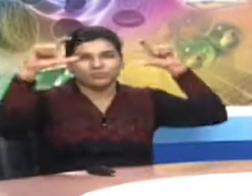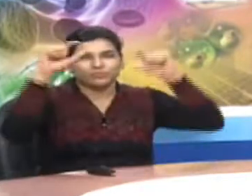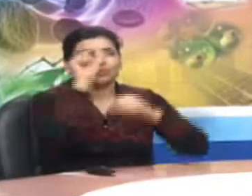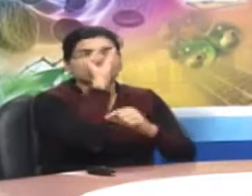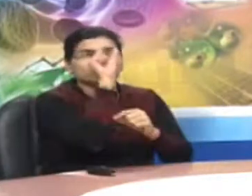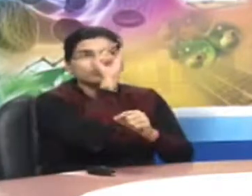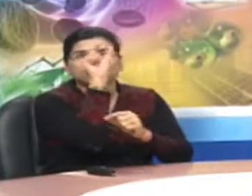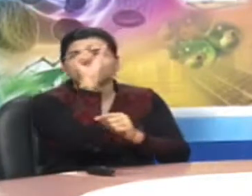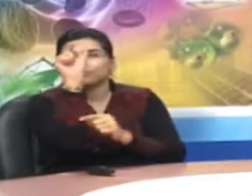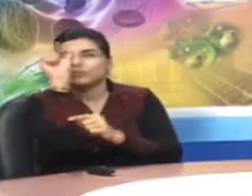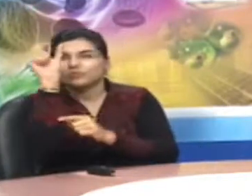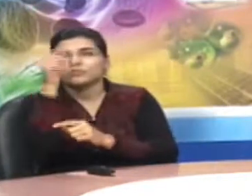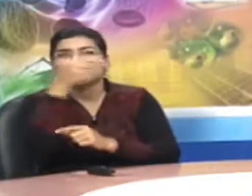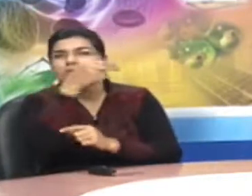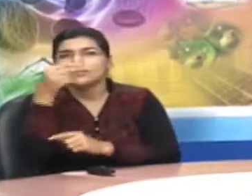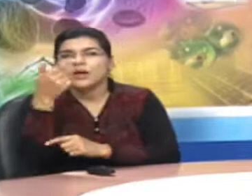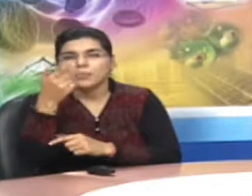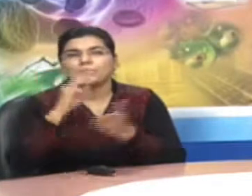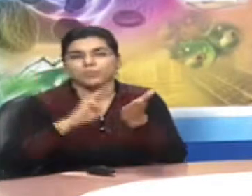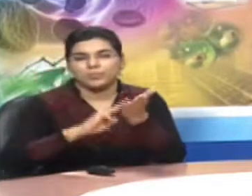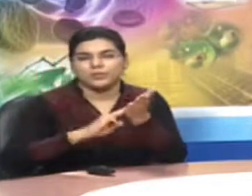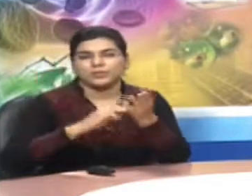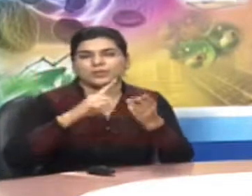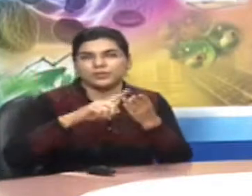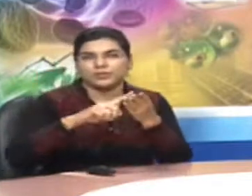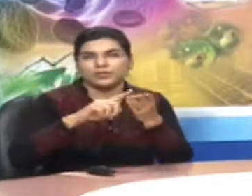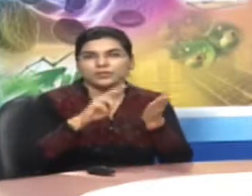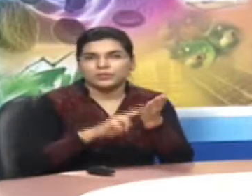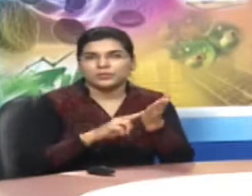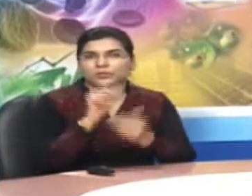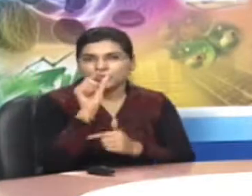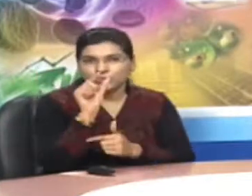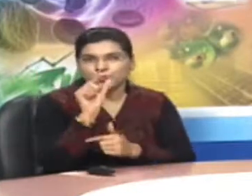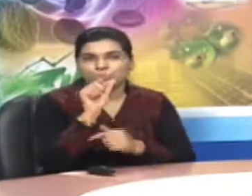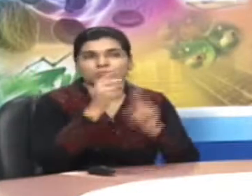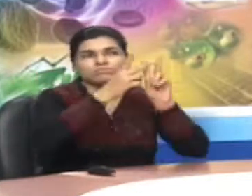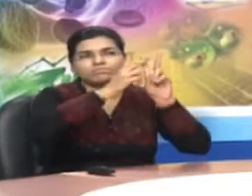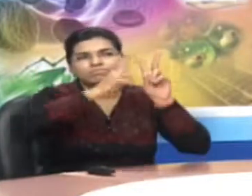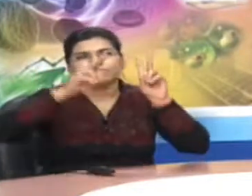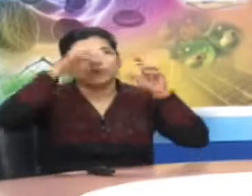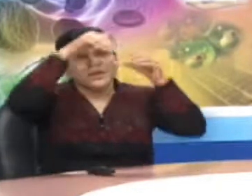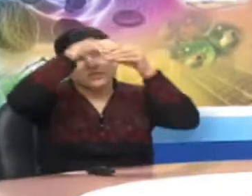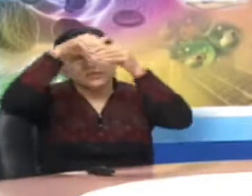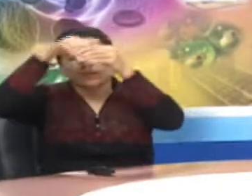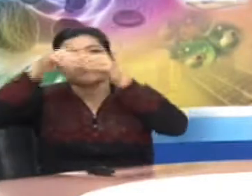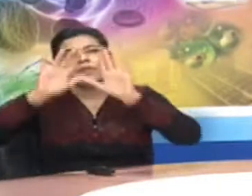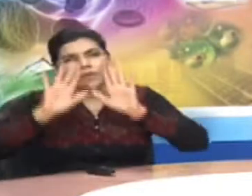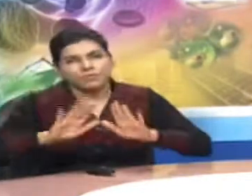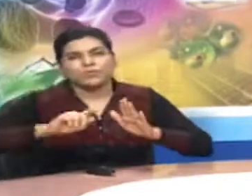Top of the slide, you see the menu and the toolbars of some